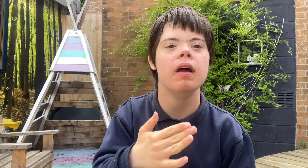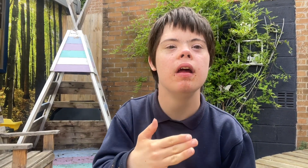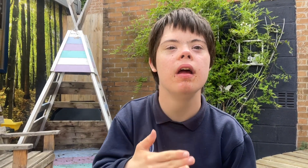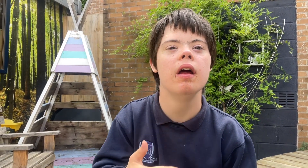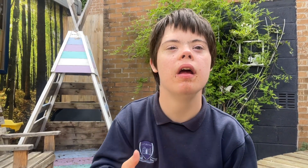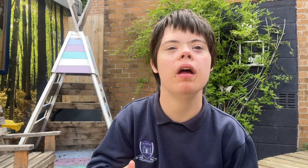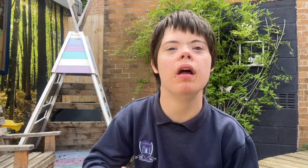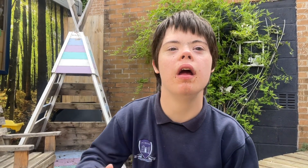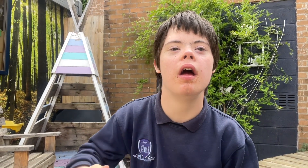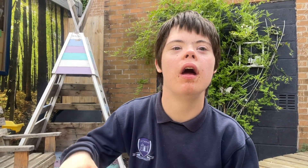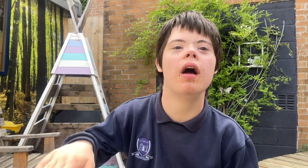byd.